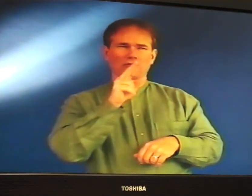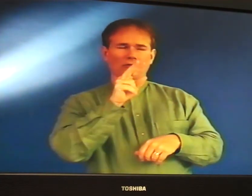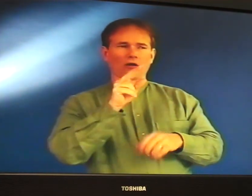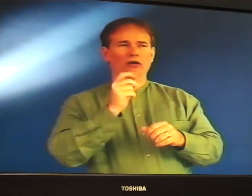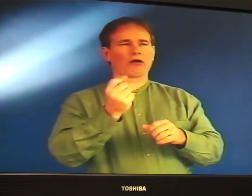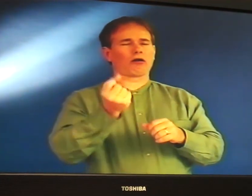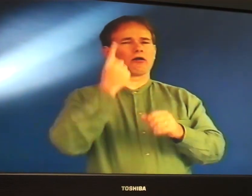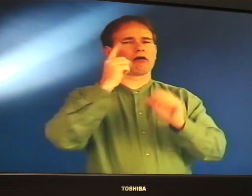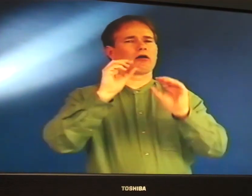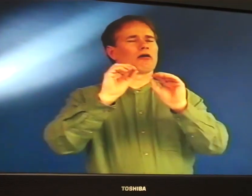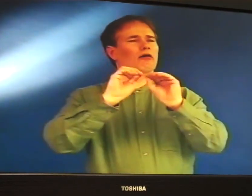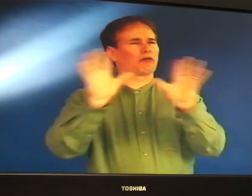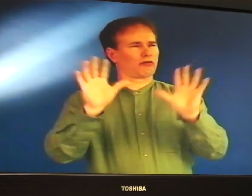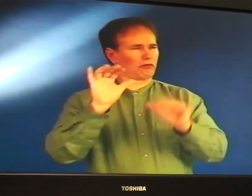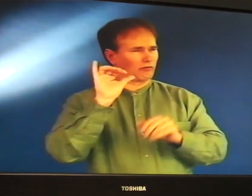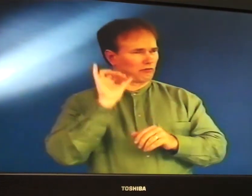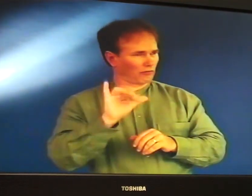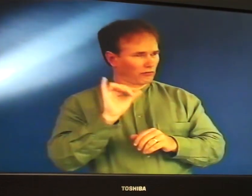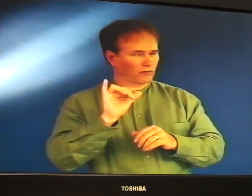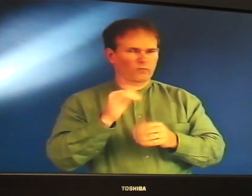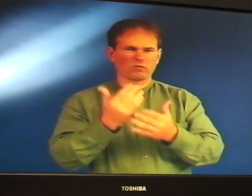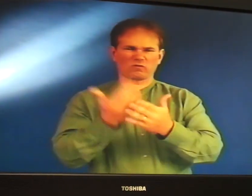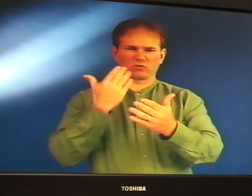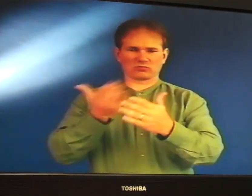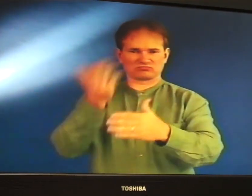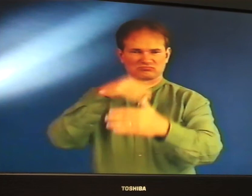But it's best to touch bases and just watch